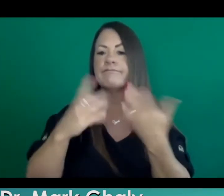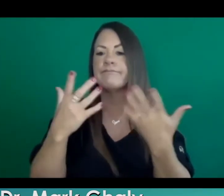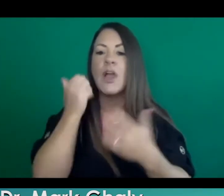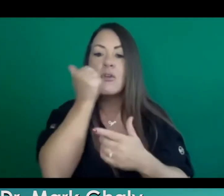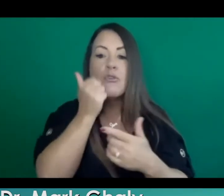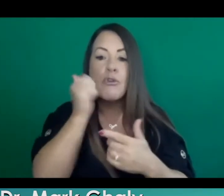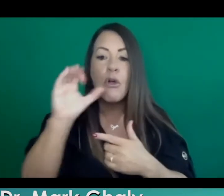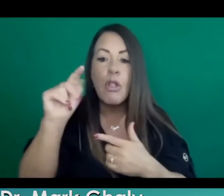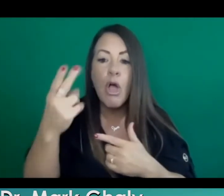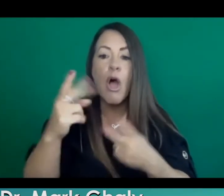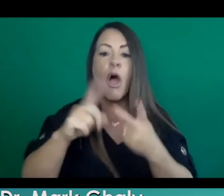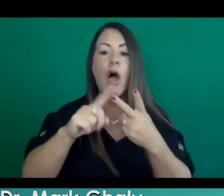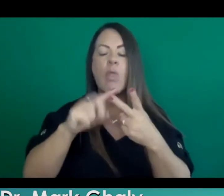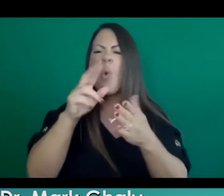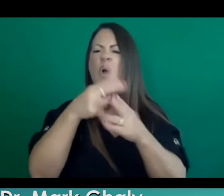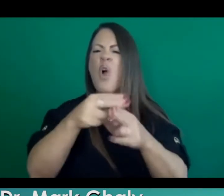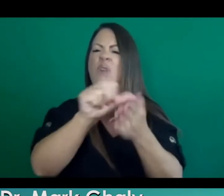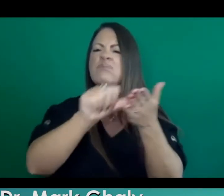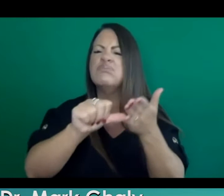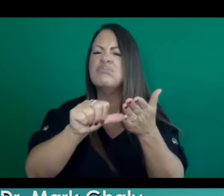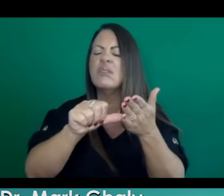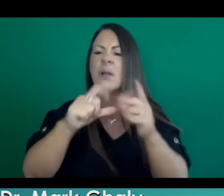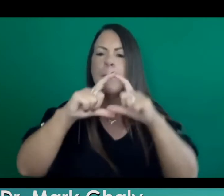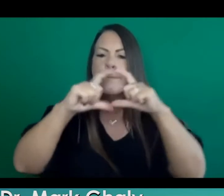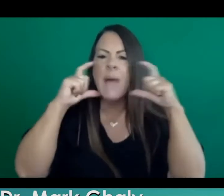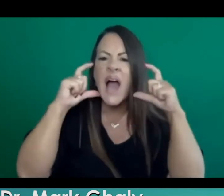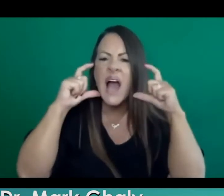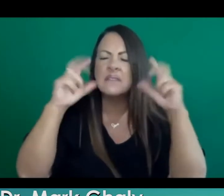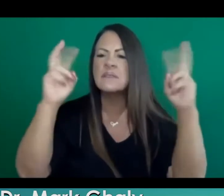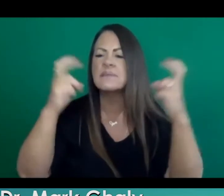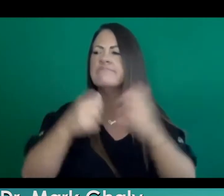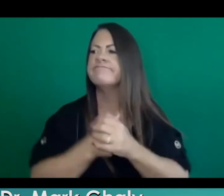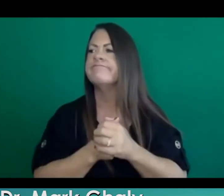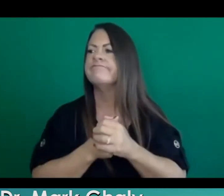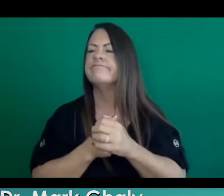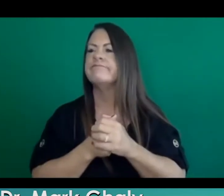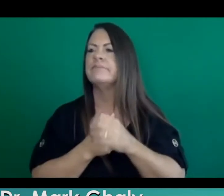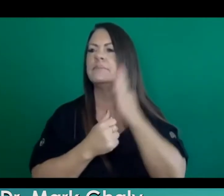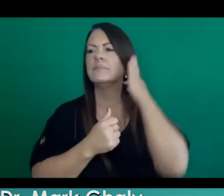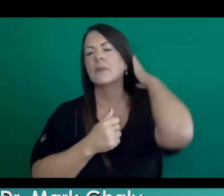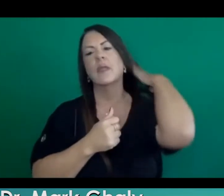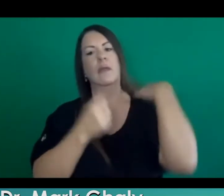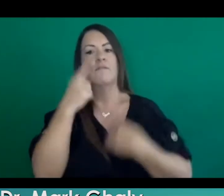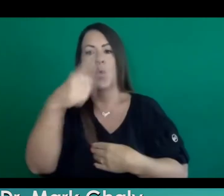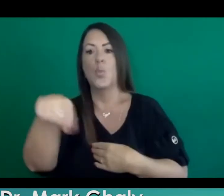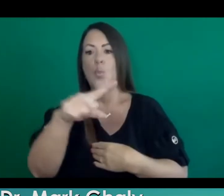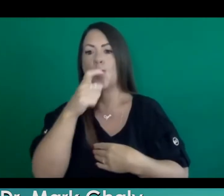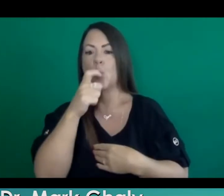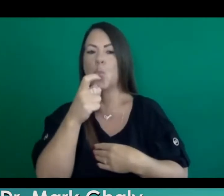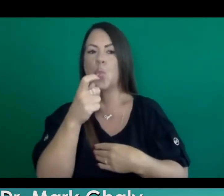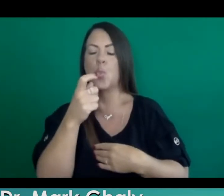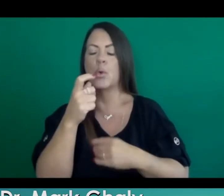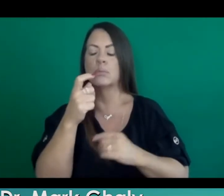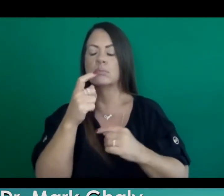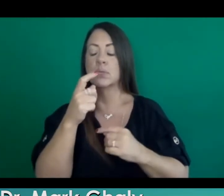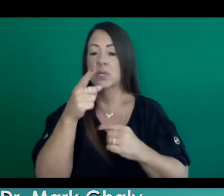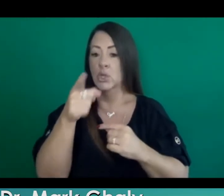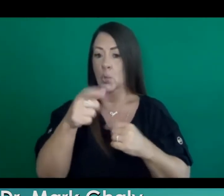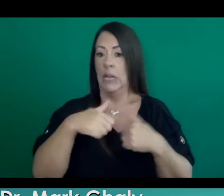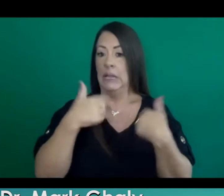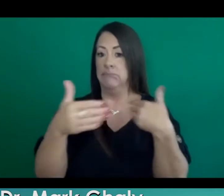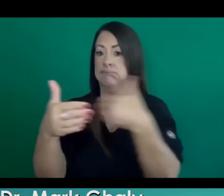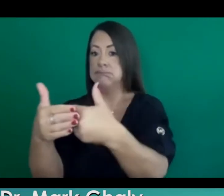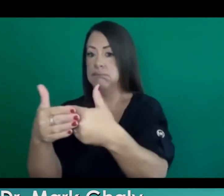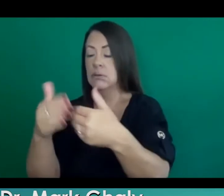or a surgical mask. For those who are out in near the fires, an